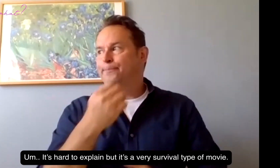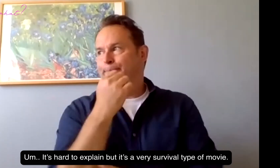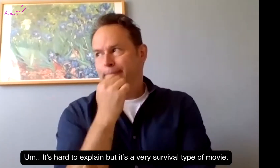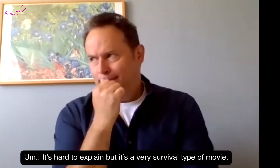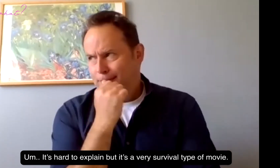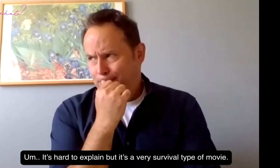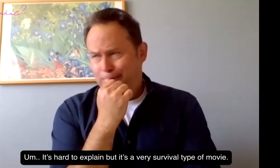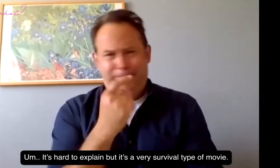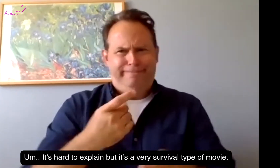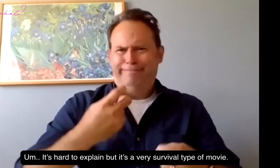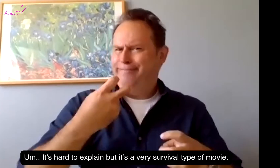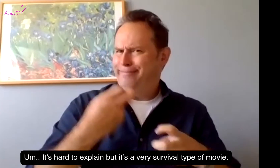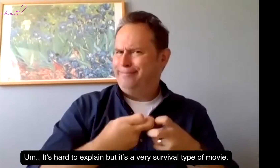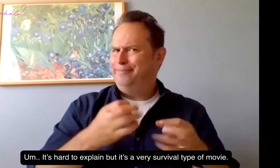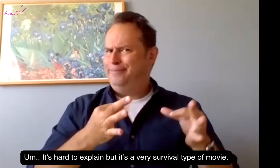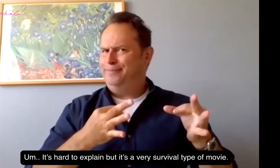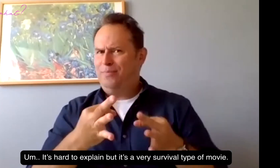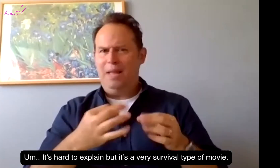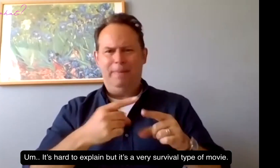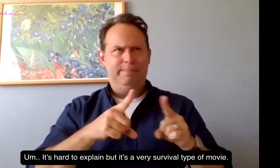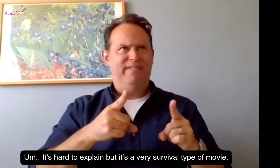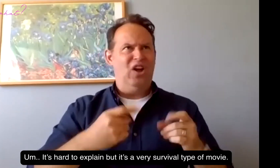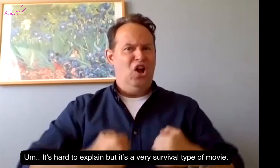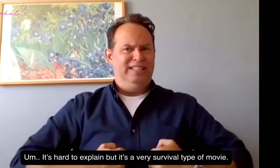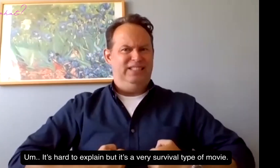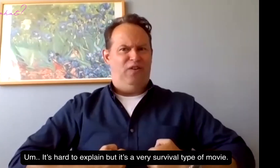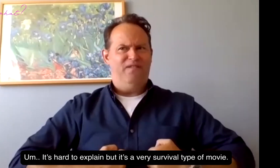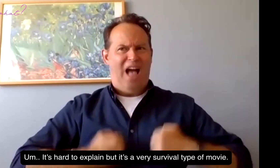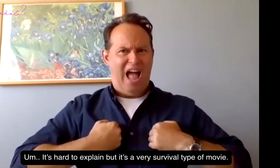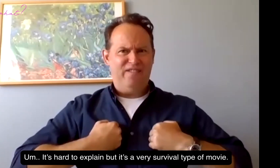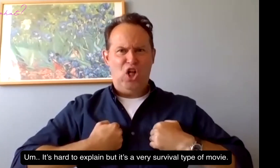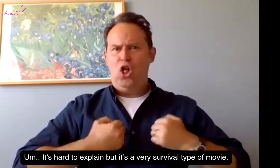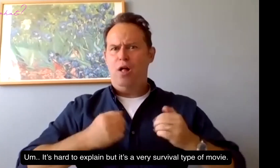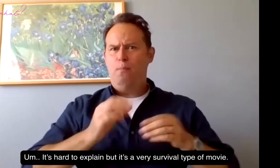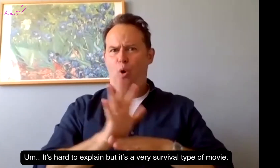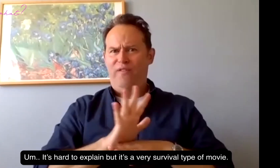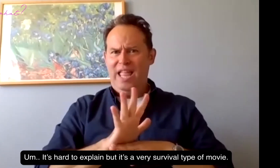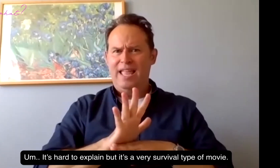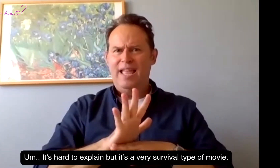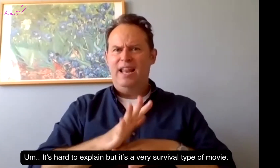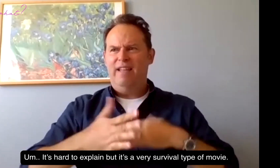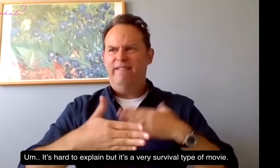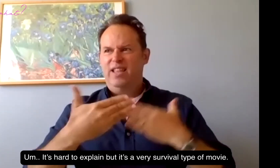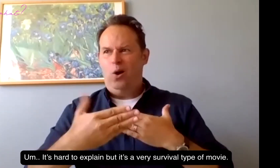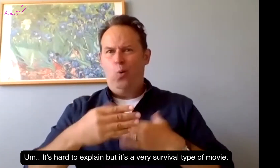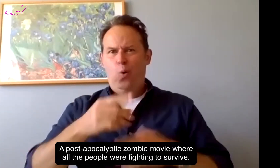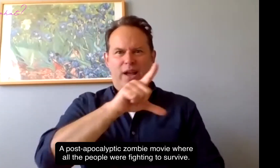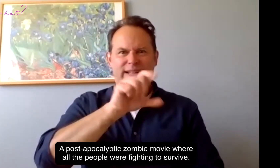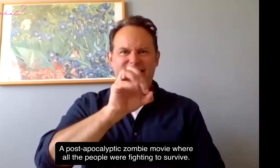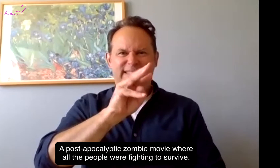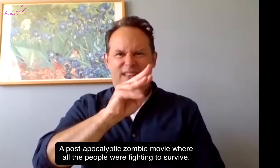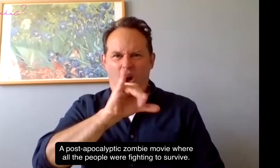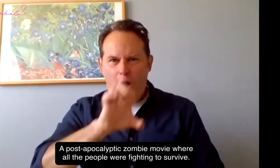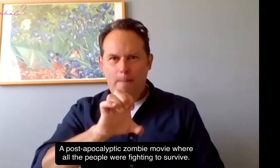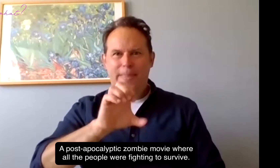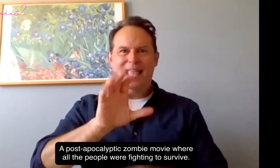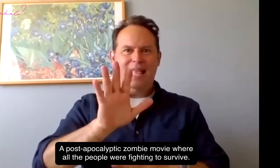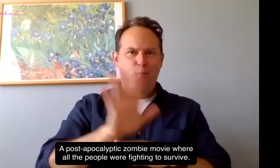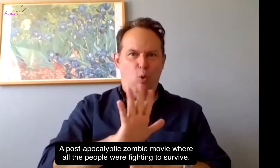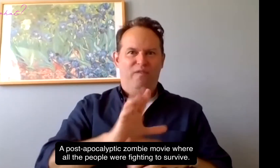Um, it's hard to explain, but it's a very survival type of movie, a